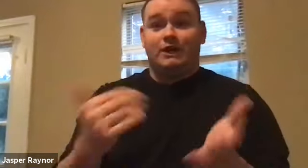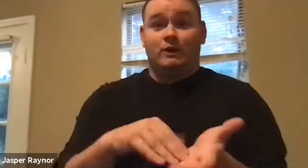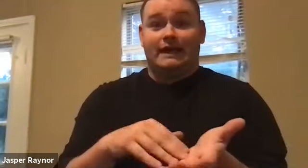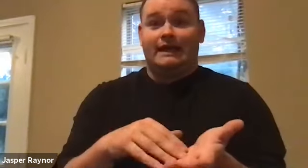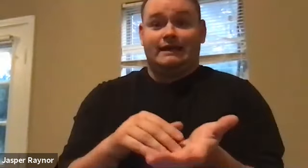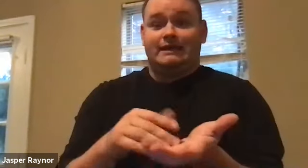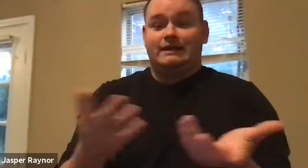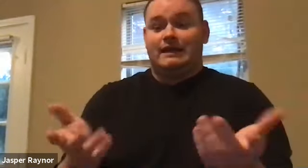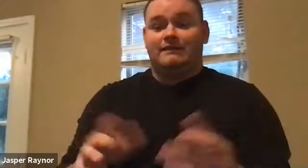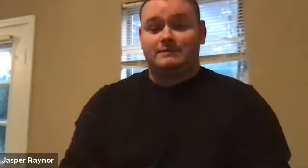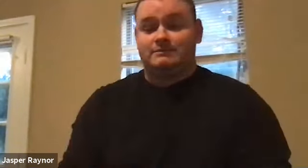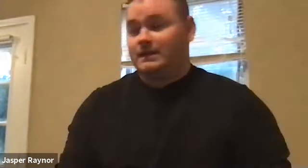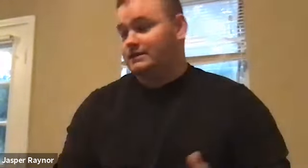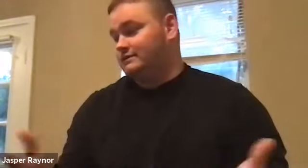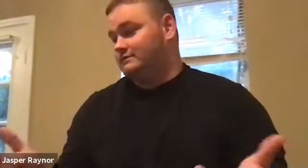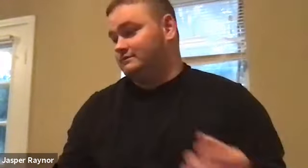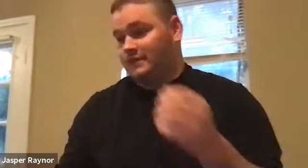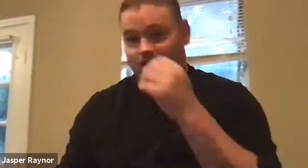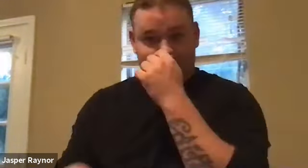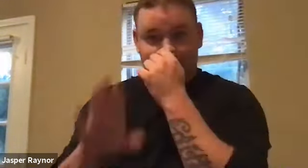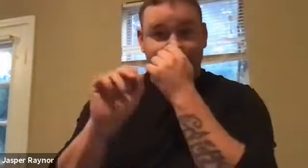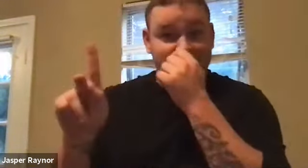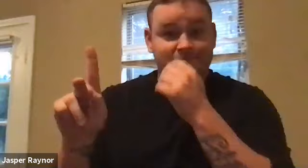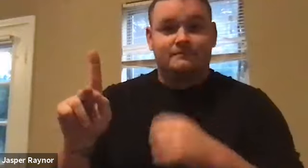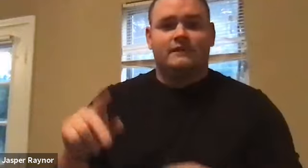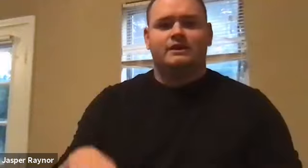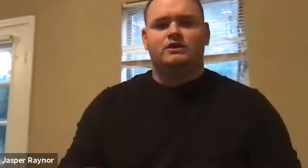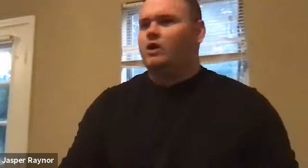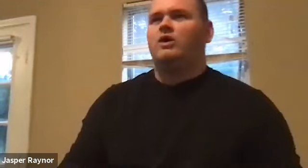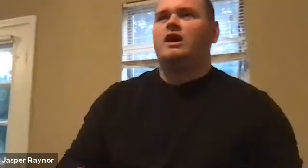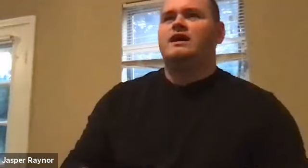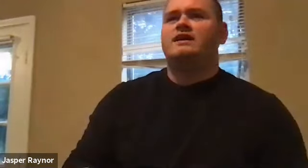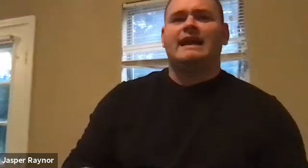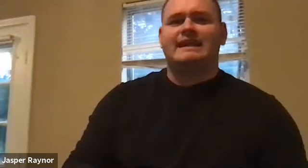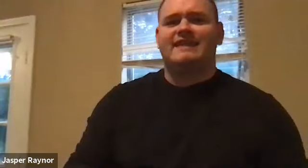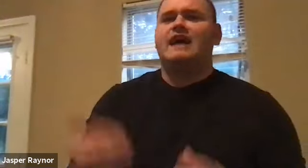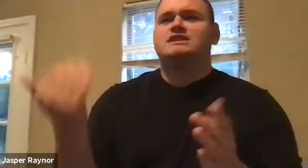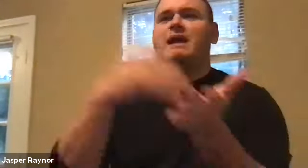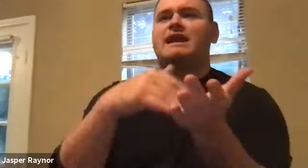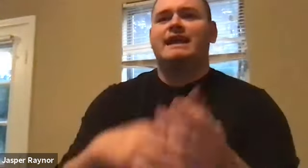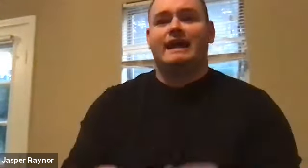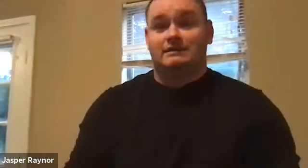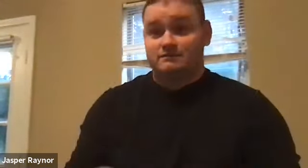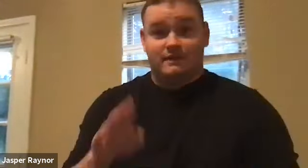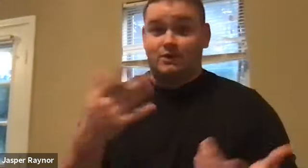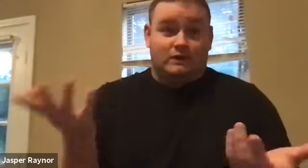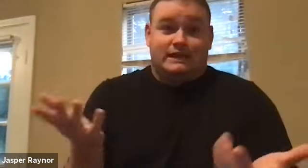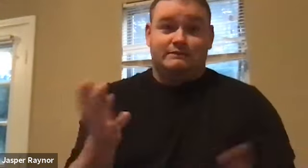it again, like if I'm spelling, and you go, I didn't get that. Spell it again. I'm doing the same